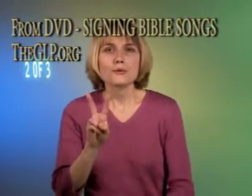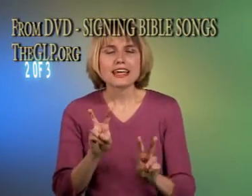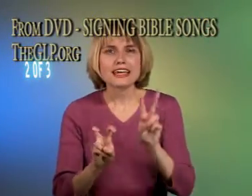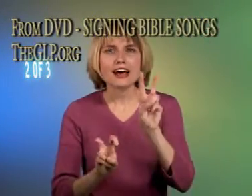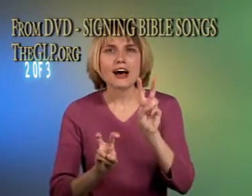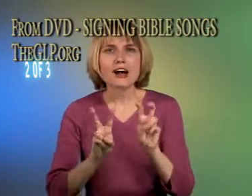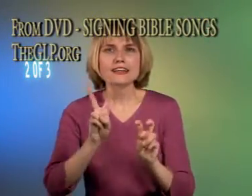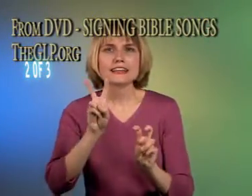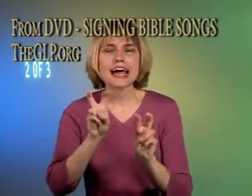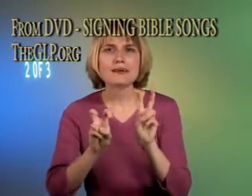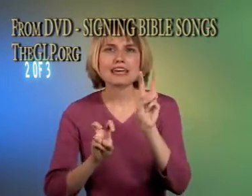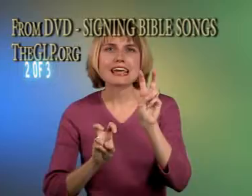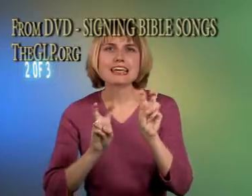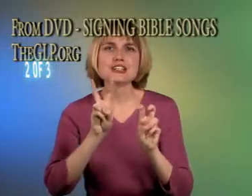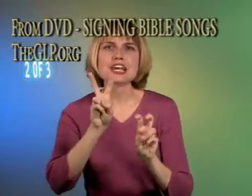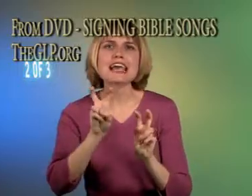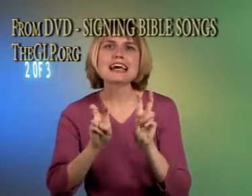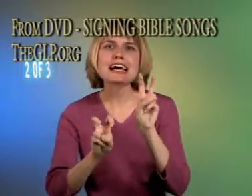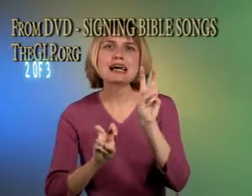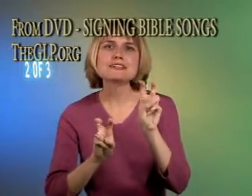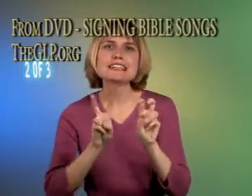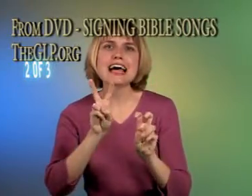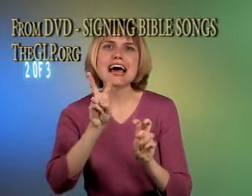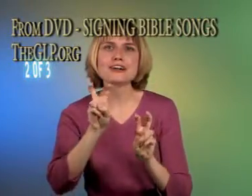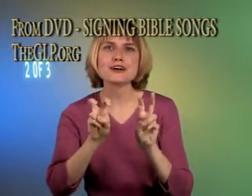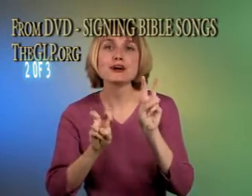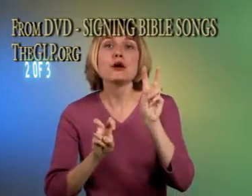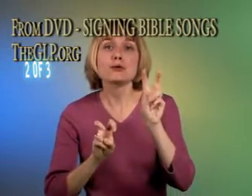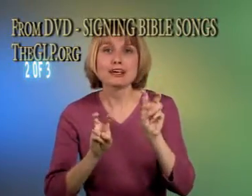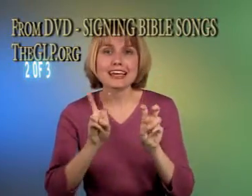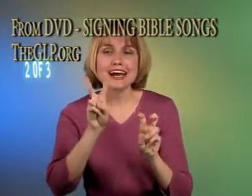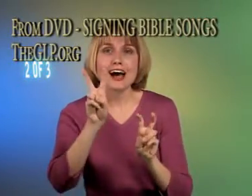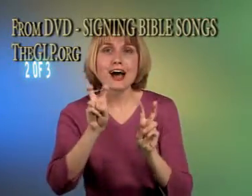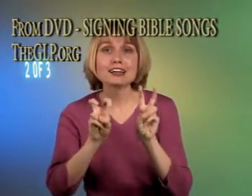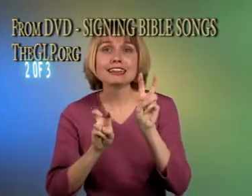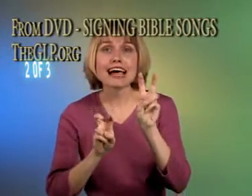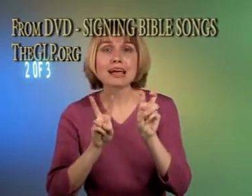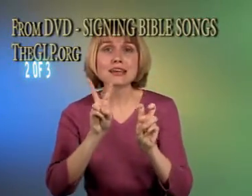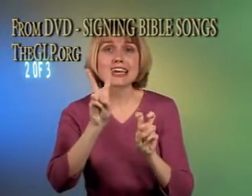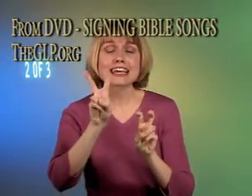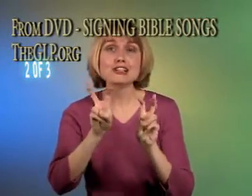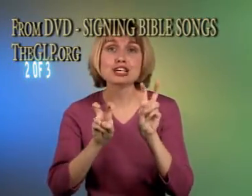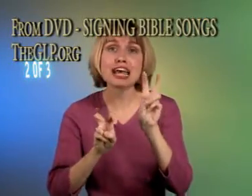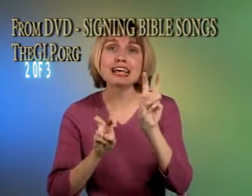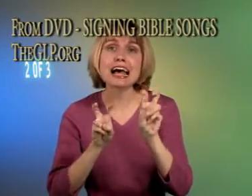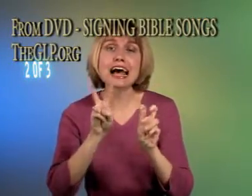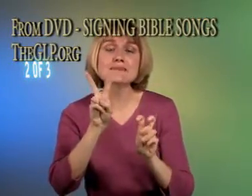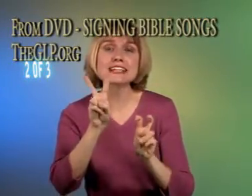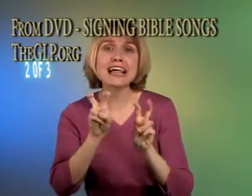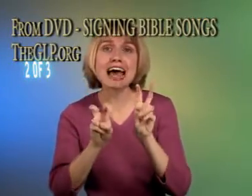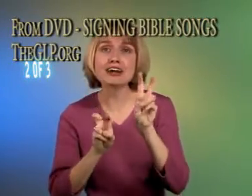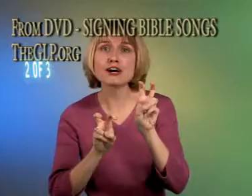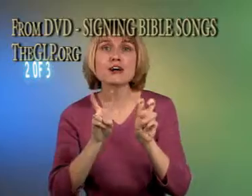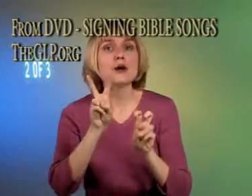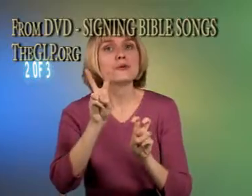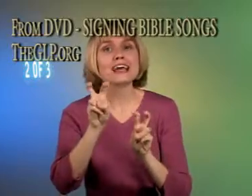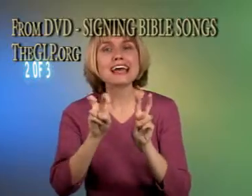We are climbing Jacob's ladder. We are climbing Jacob's ladder. We